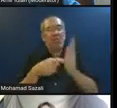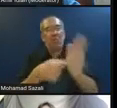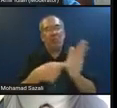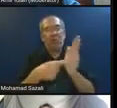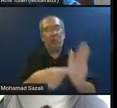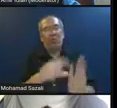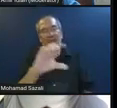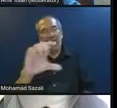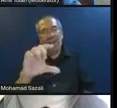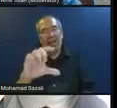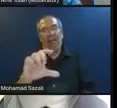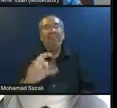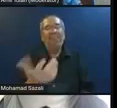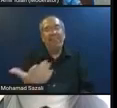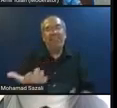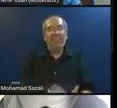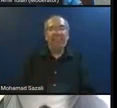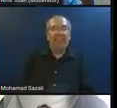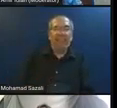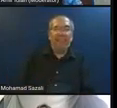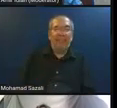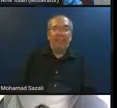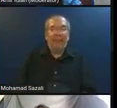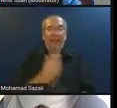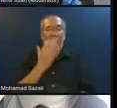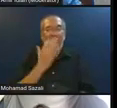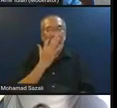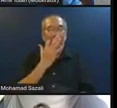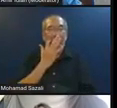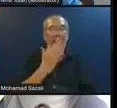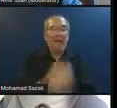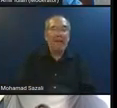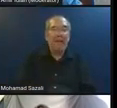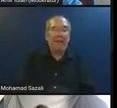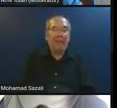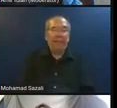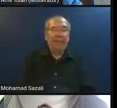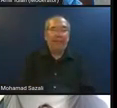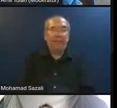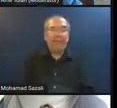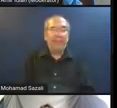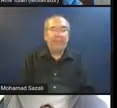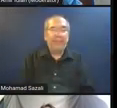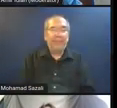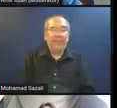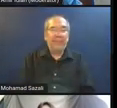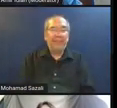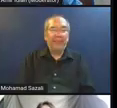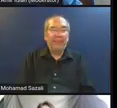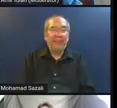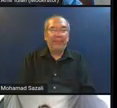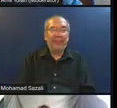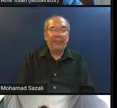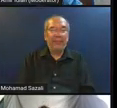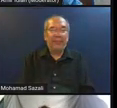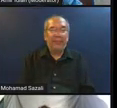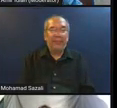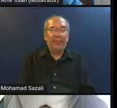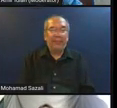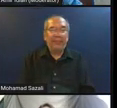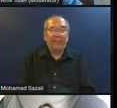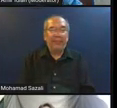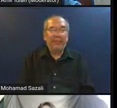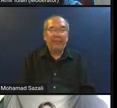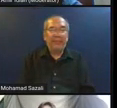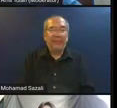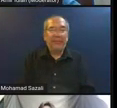But uh, if they find out, if they find that they don't have to, then it's okay. But we always encourage people